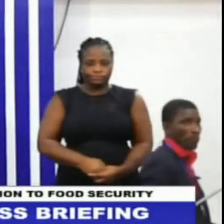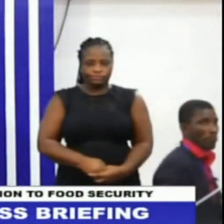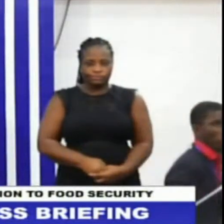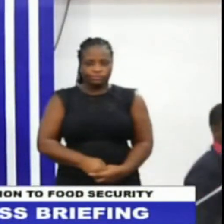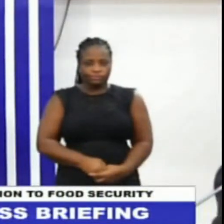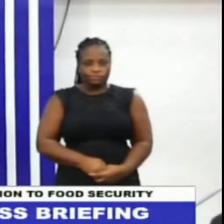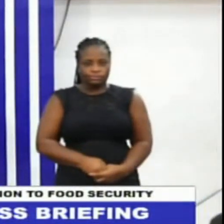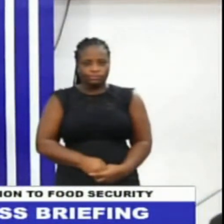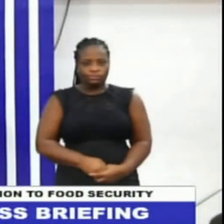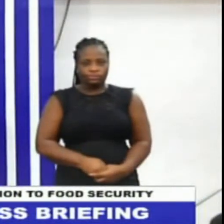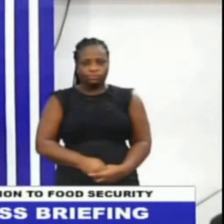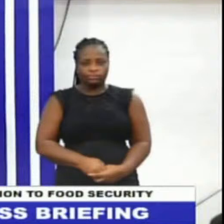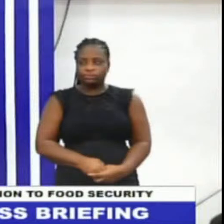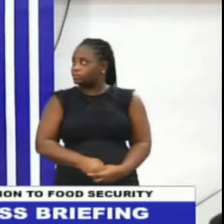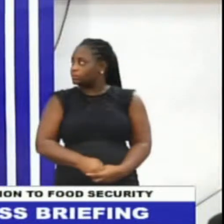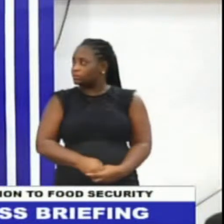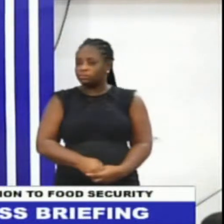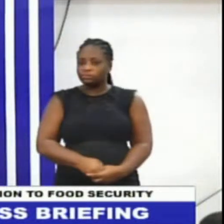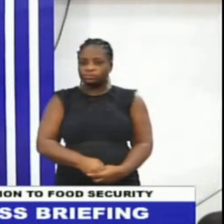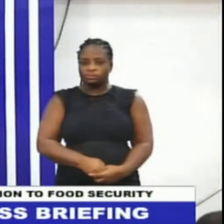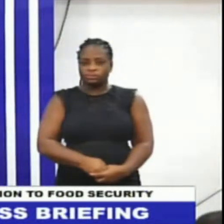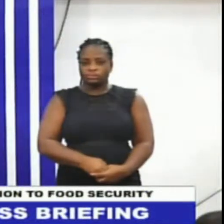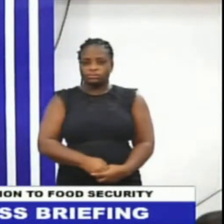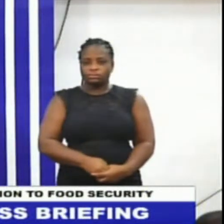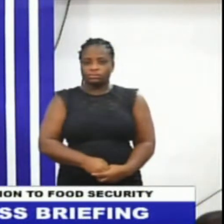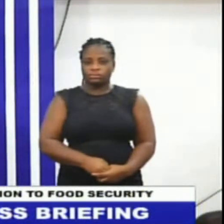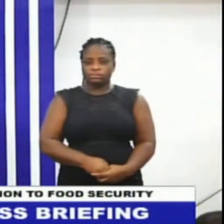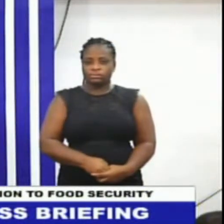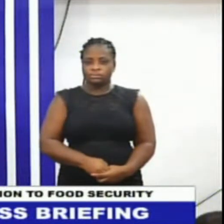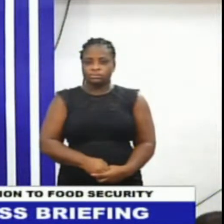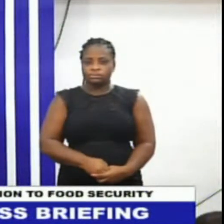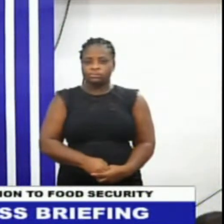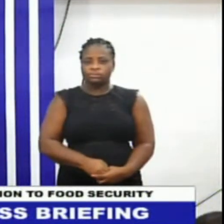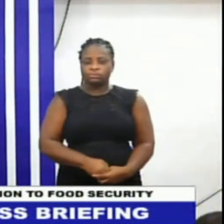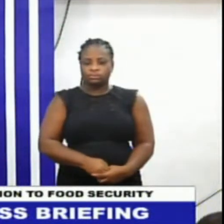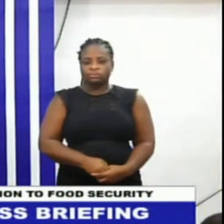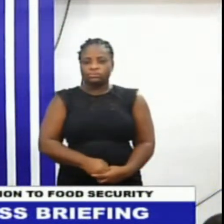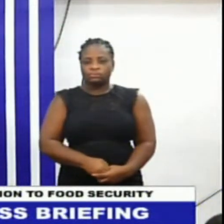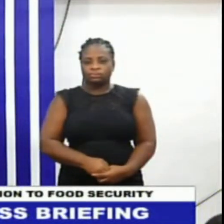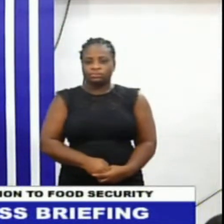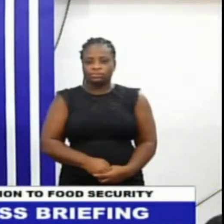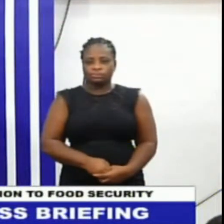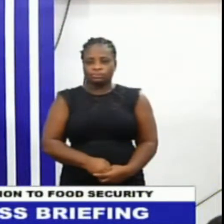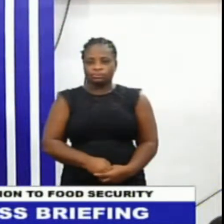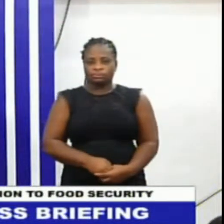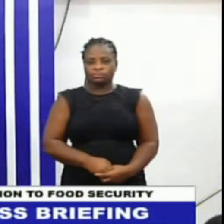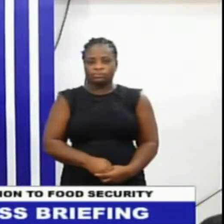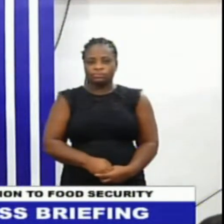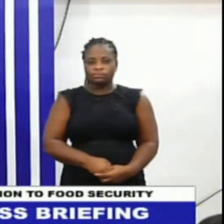Any other questions so that I can direct you here before I go onto the platform for more questions?